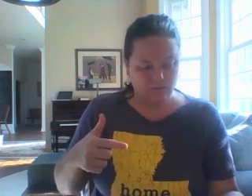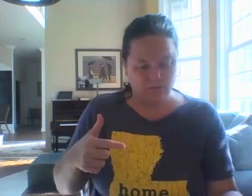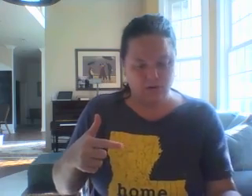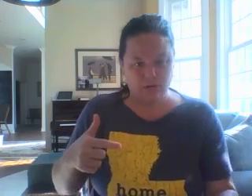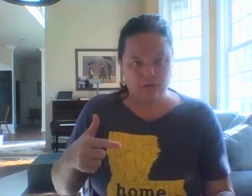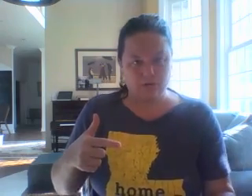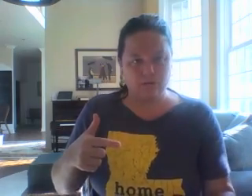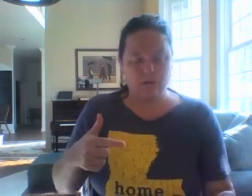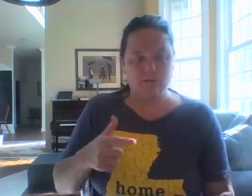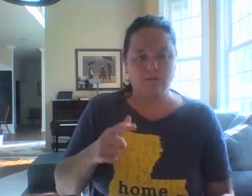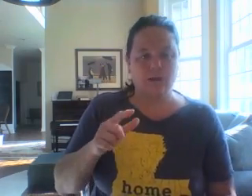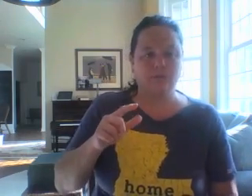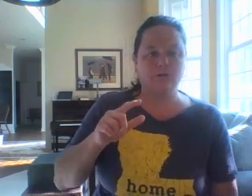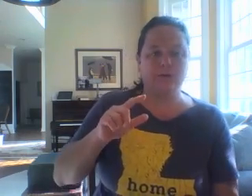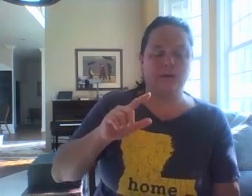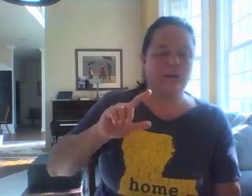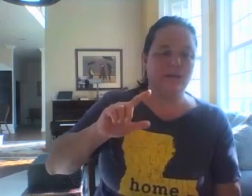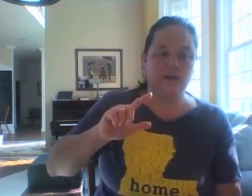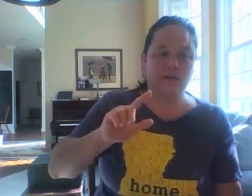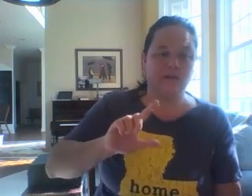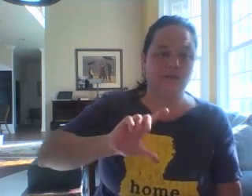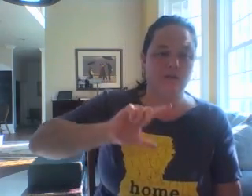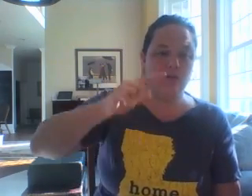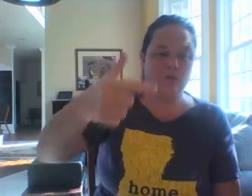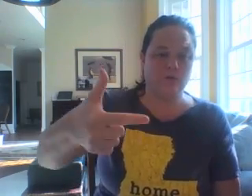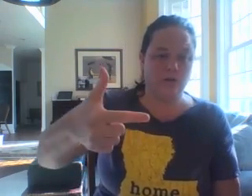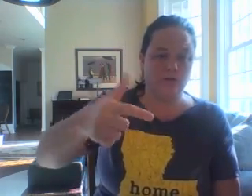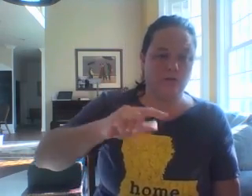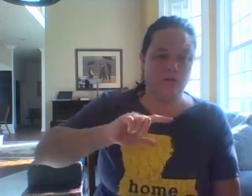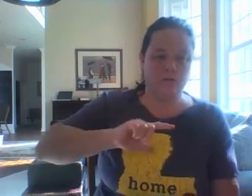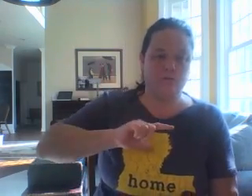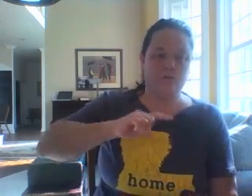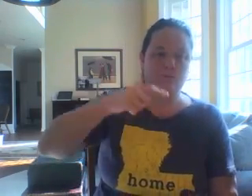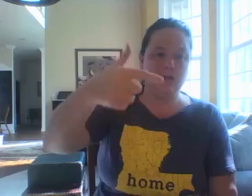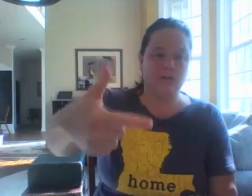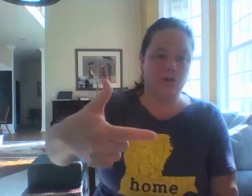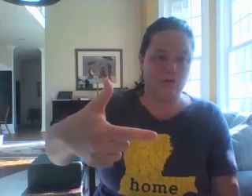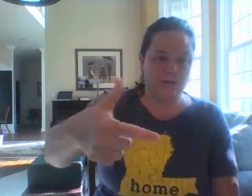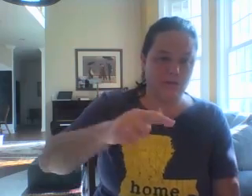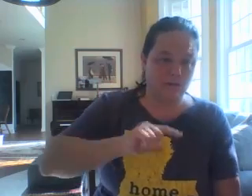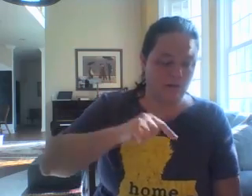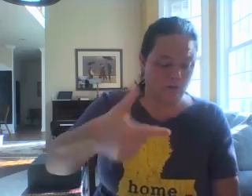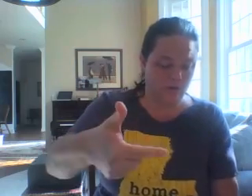of our other chapters, but it's not. This is your turn. It's going from me to you, basically. Your turn.